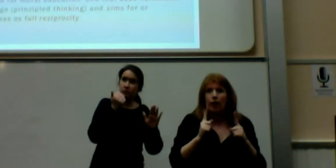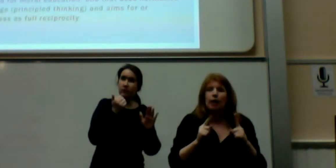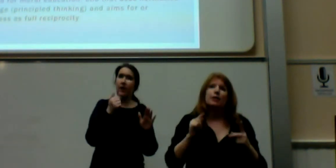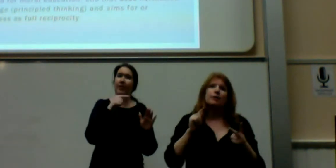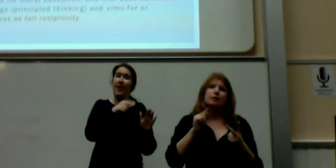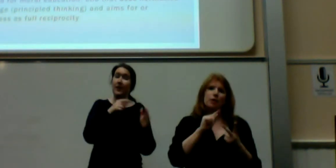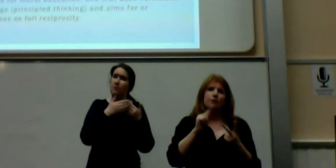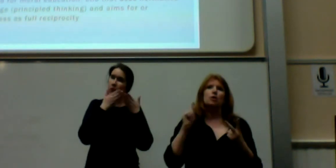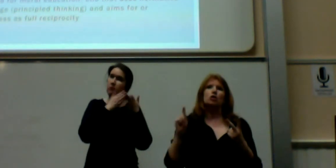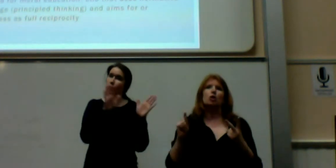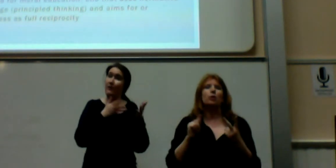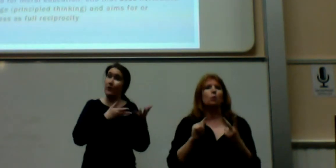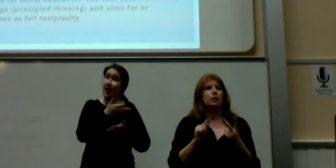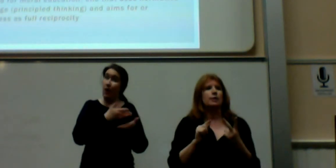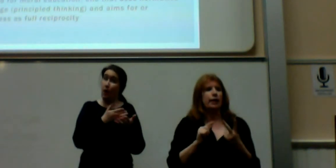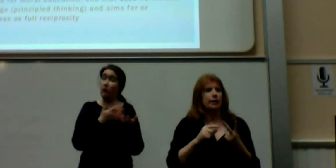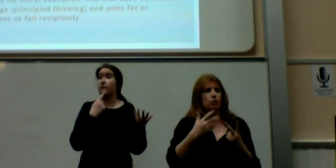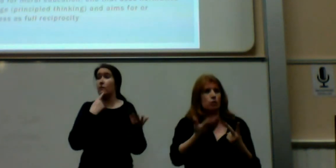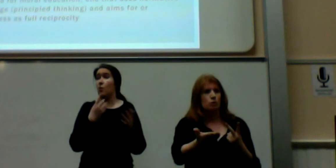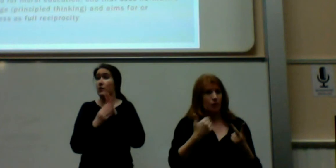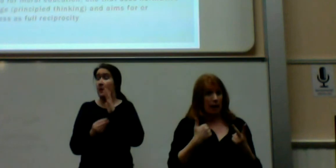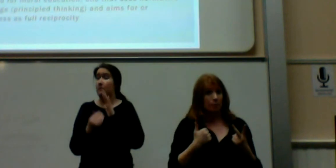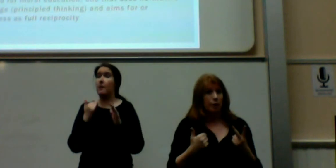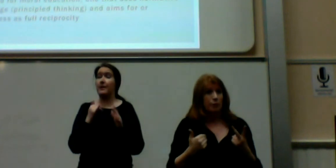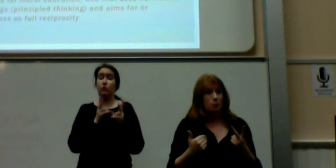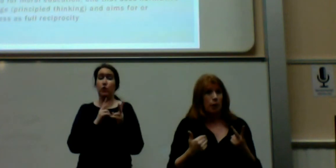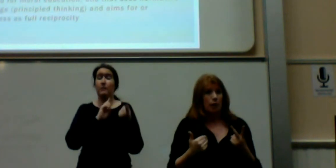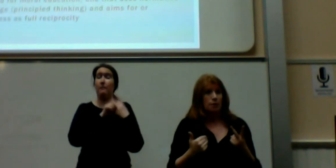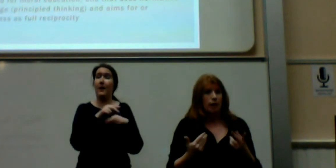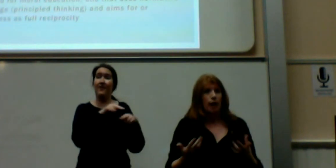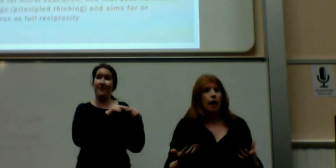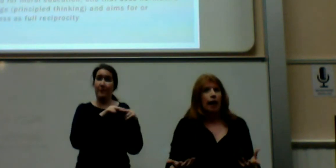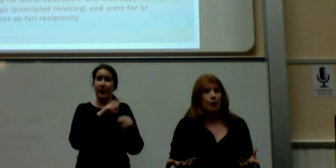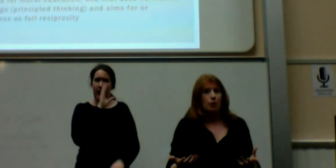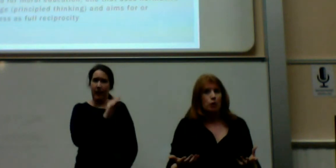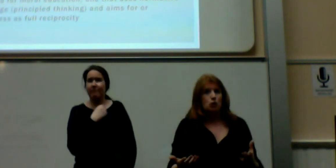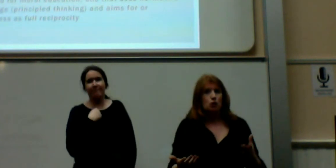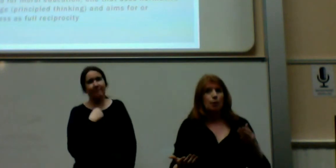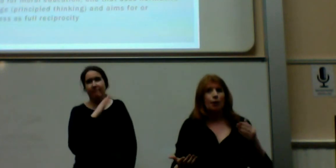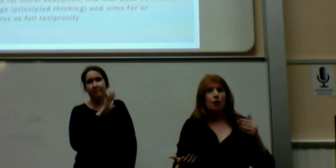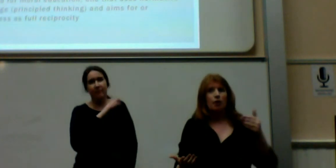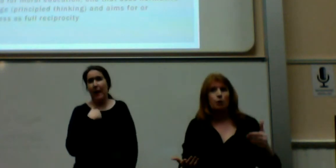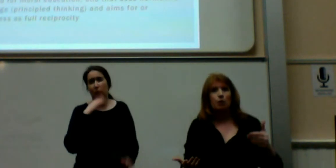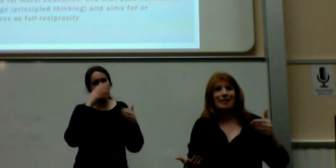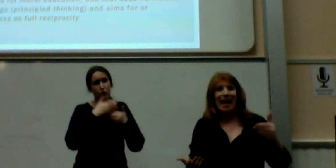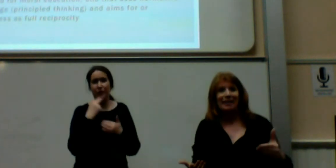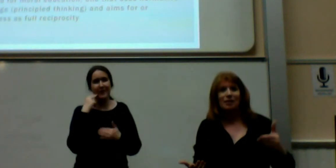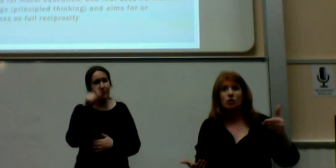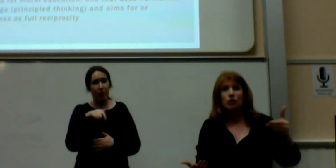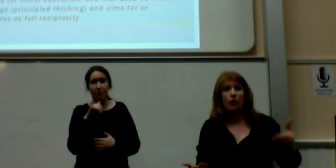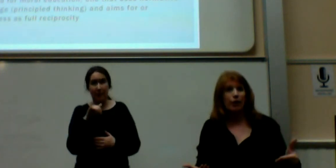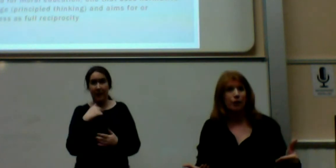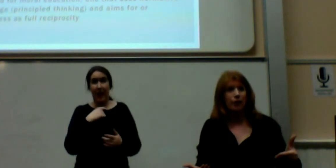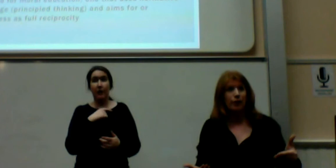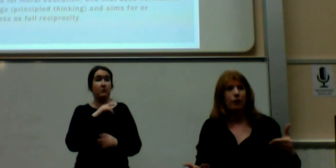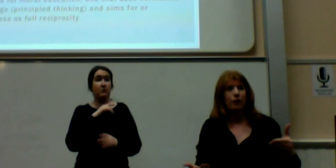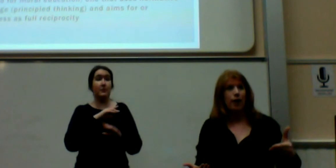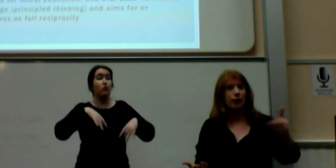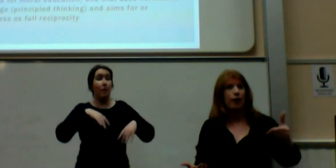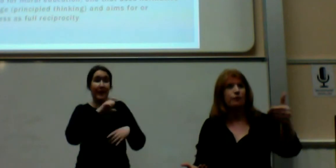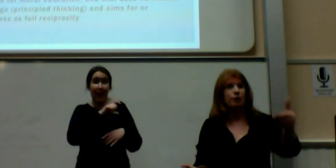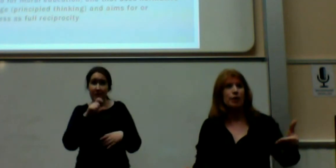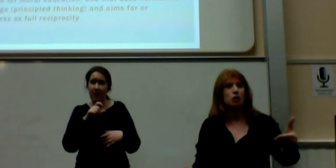dialogue. Because if the interpreter were to say to the family in response, I would be concerned about the deaf person's access to